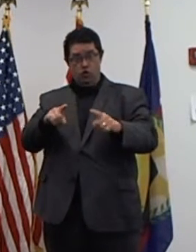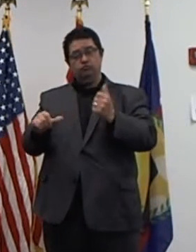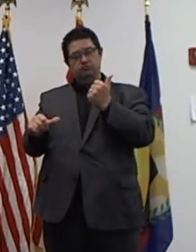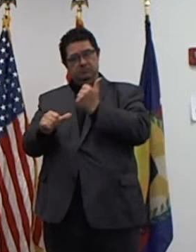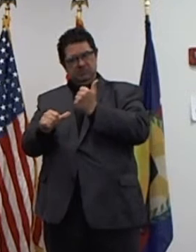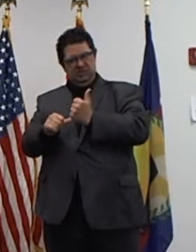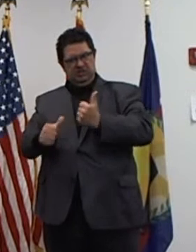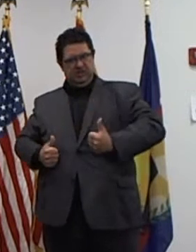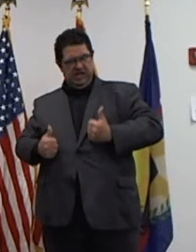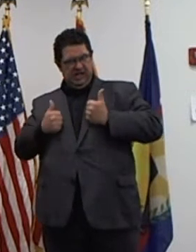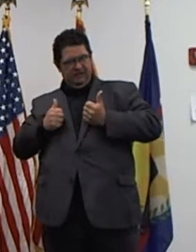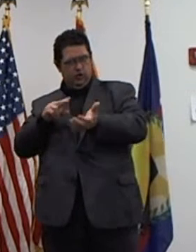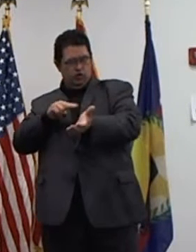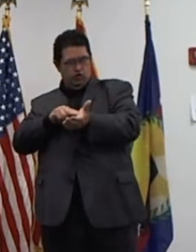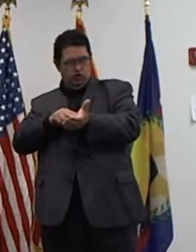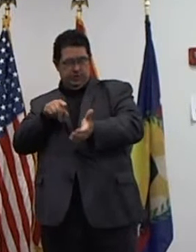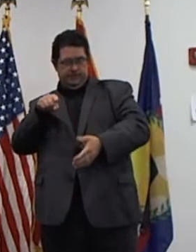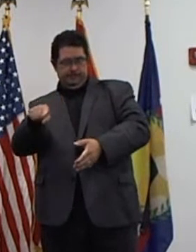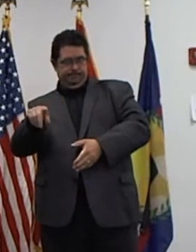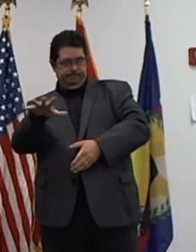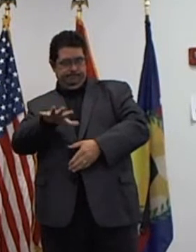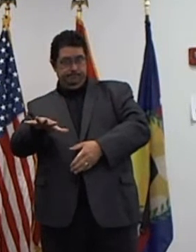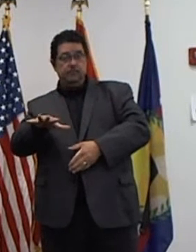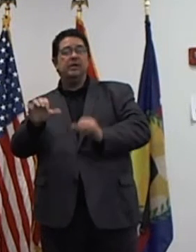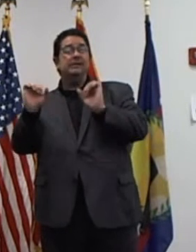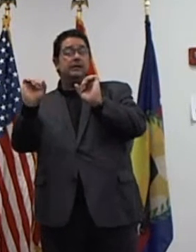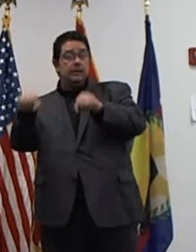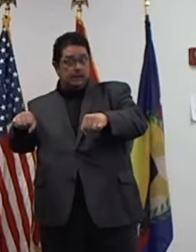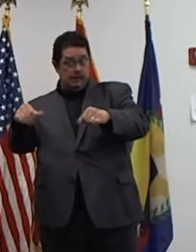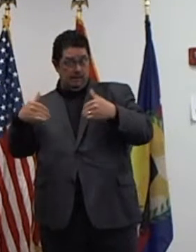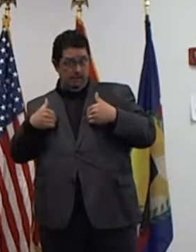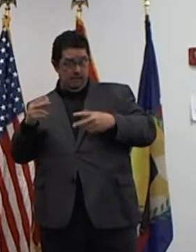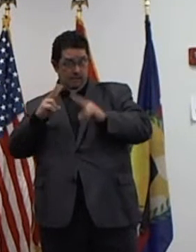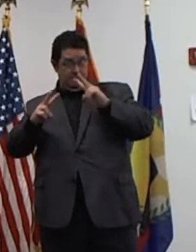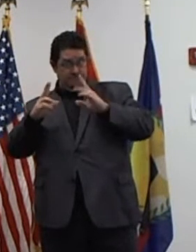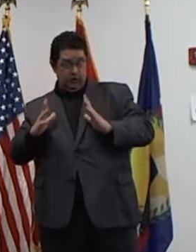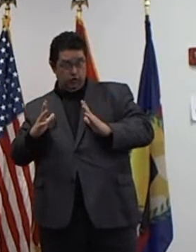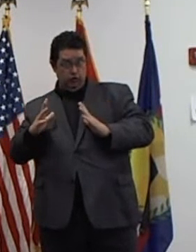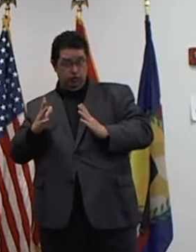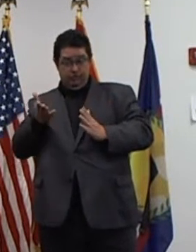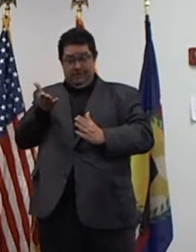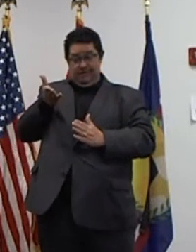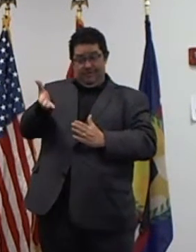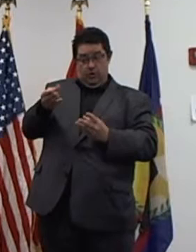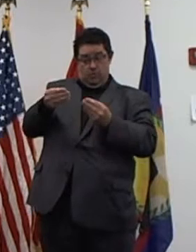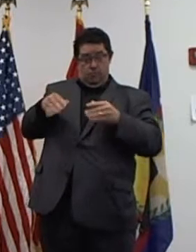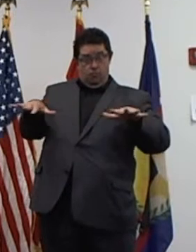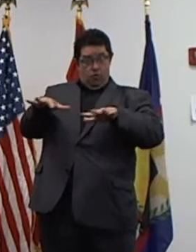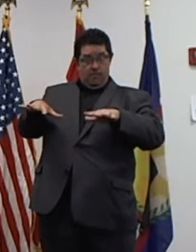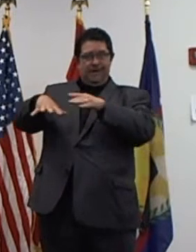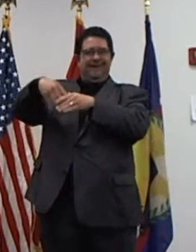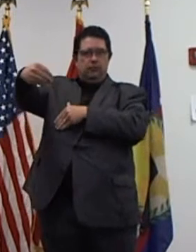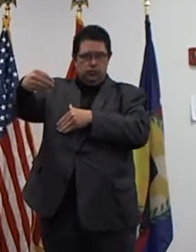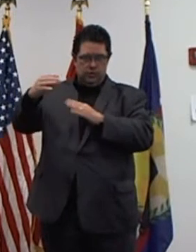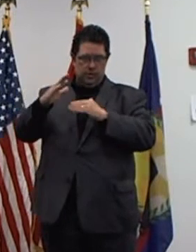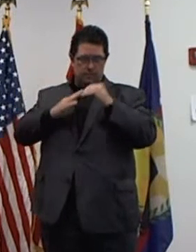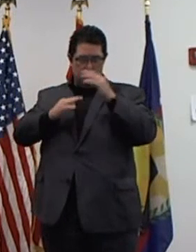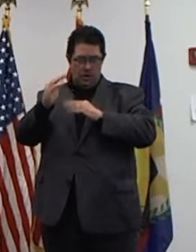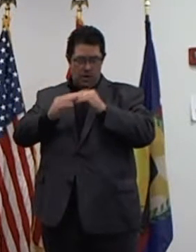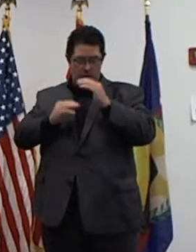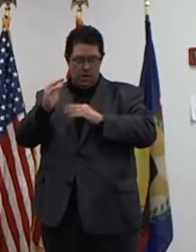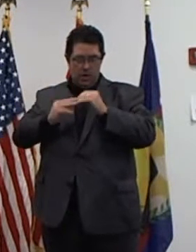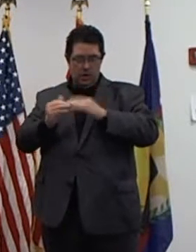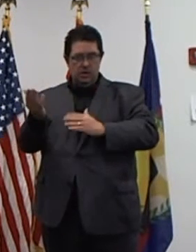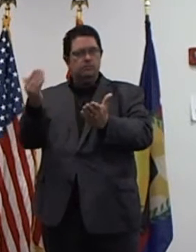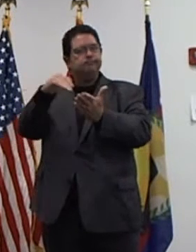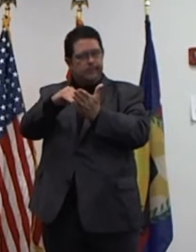living facilities and nursing care facilities can have visitors on their property outside of their building,